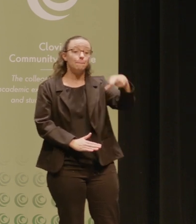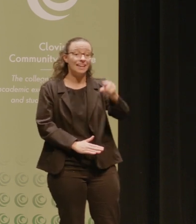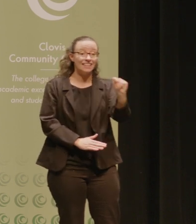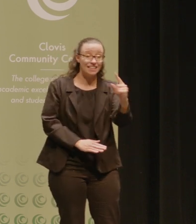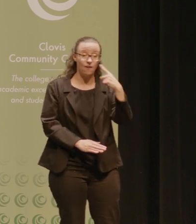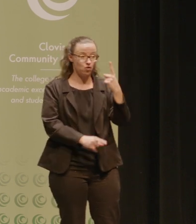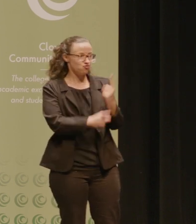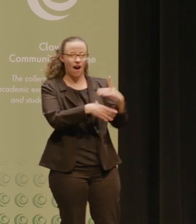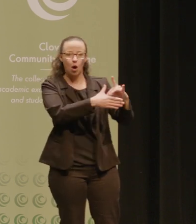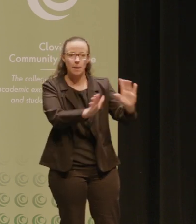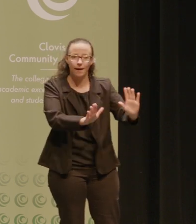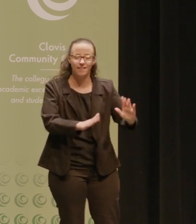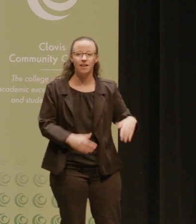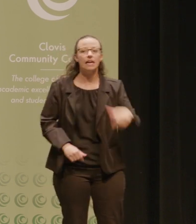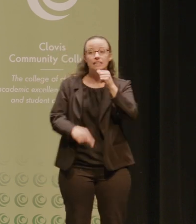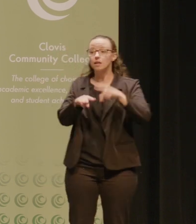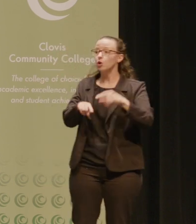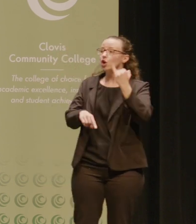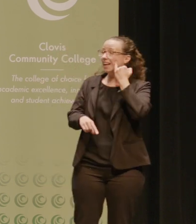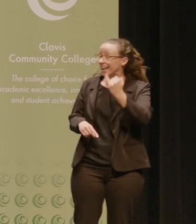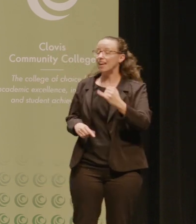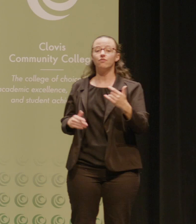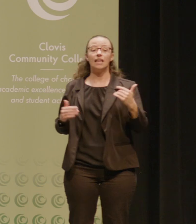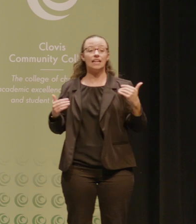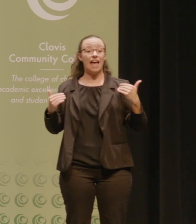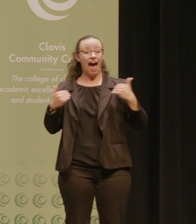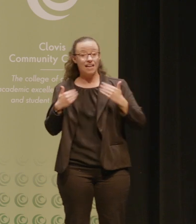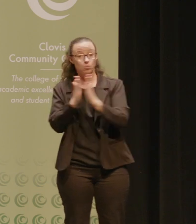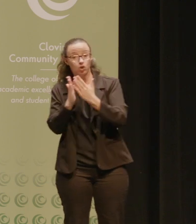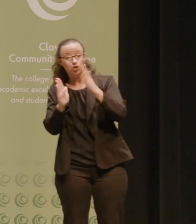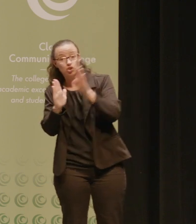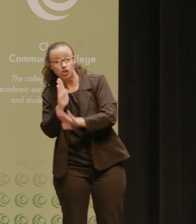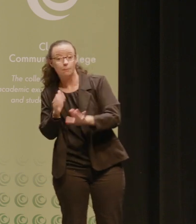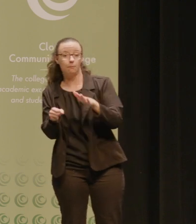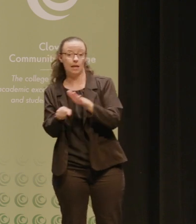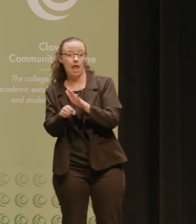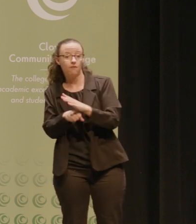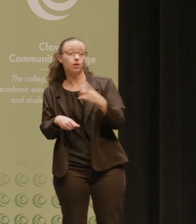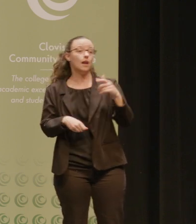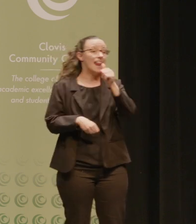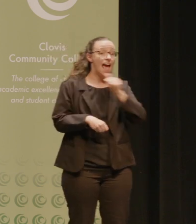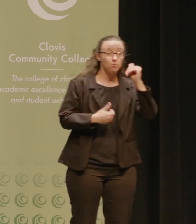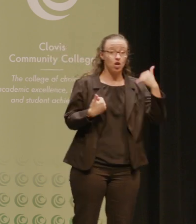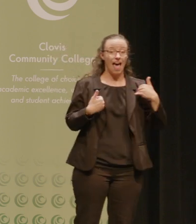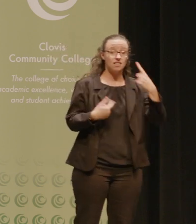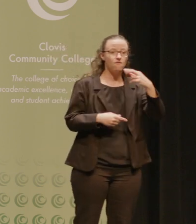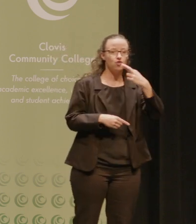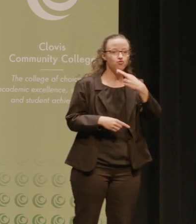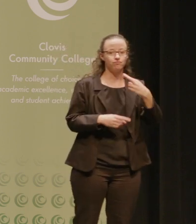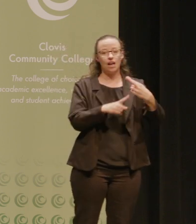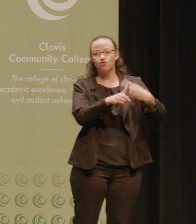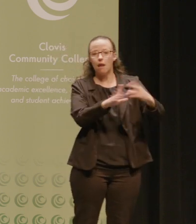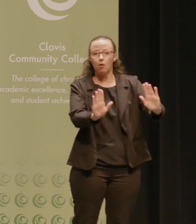It's not dependent on whether or not Chegg has it cheap enough. It's not dependent on whether or not Amazon has it for rent. I can say,